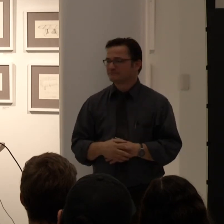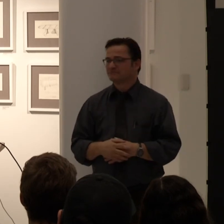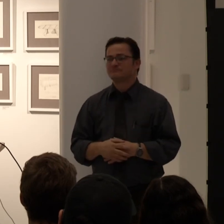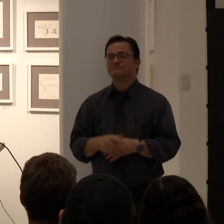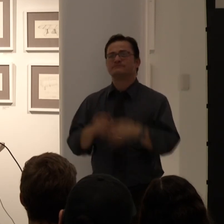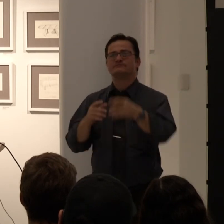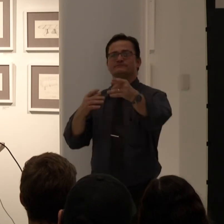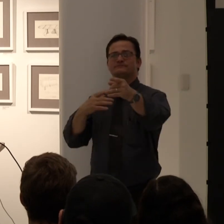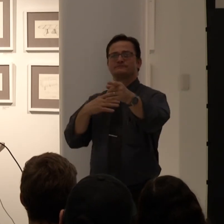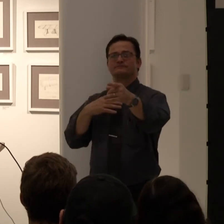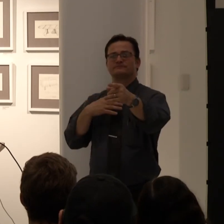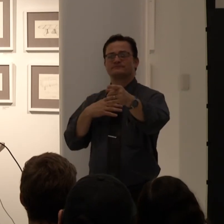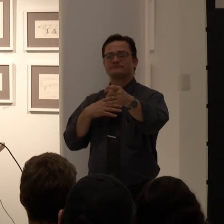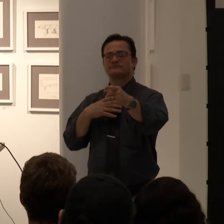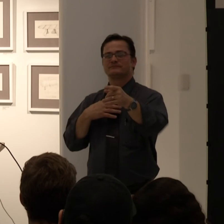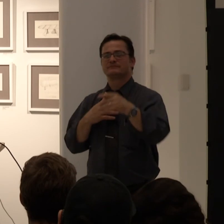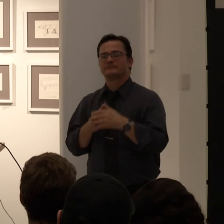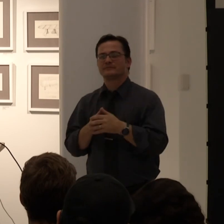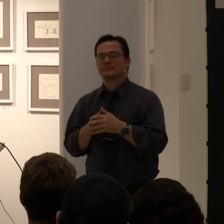Do you like Trump more?